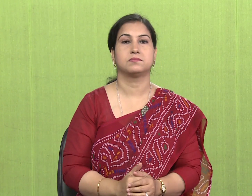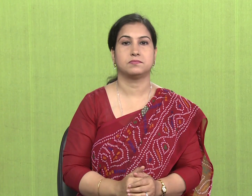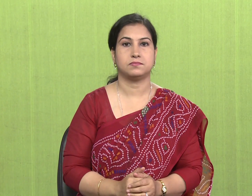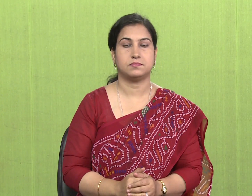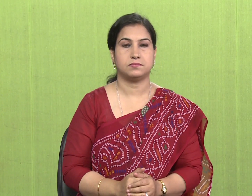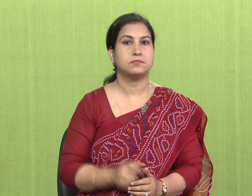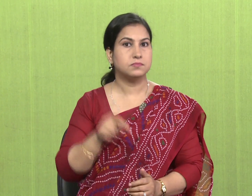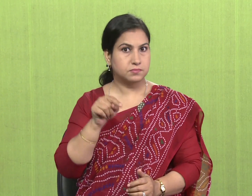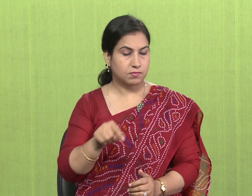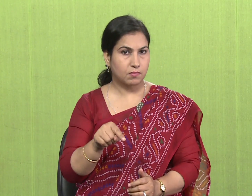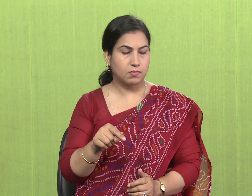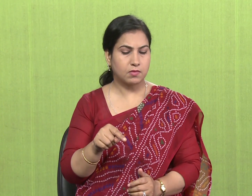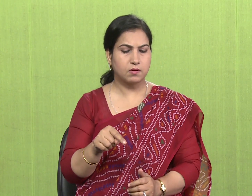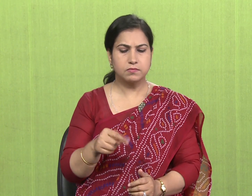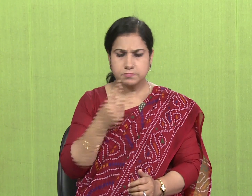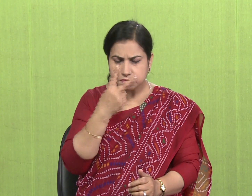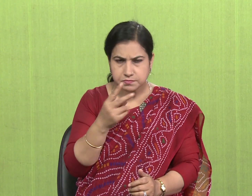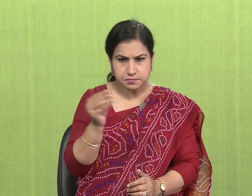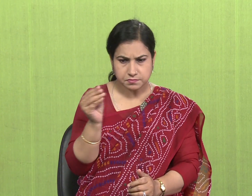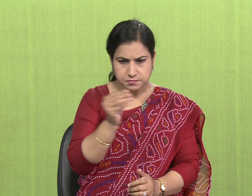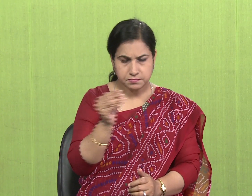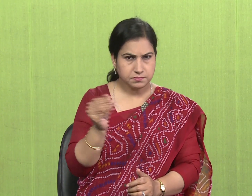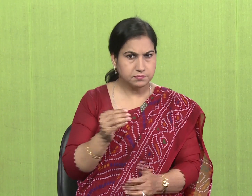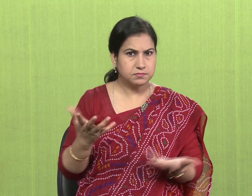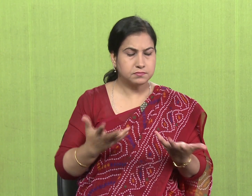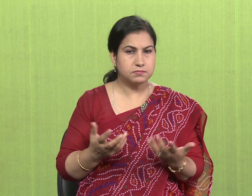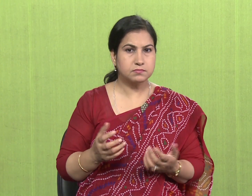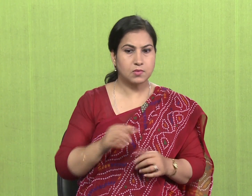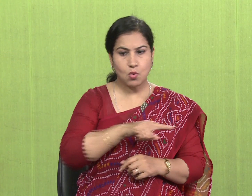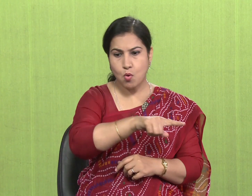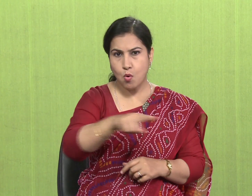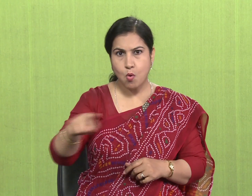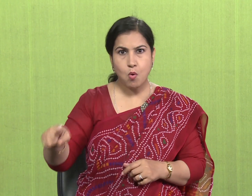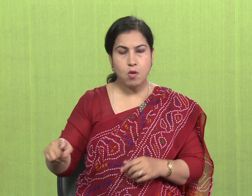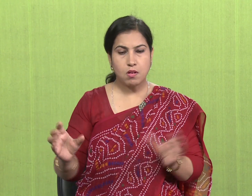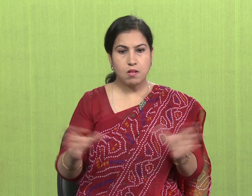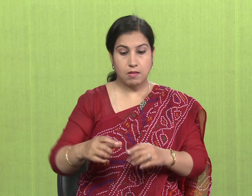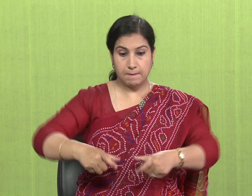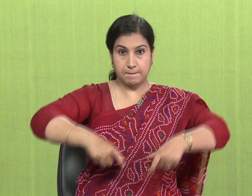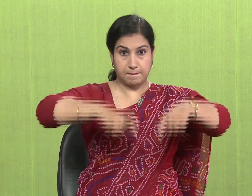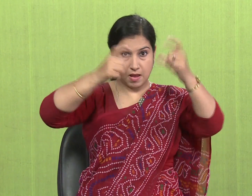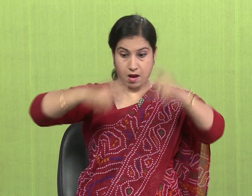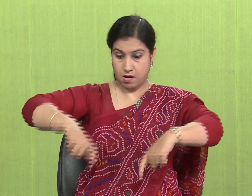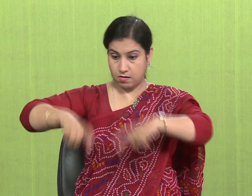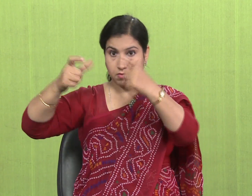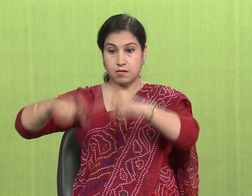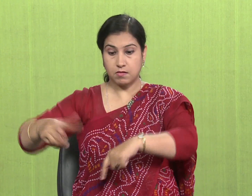It is estimated that about 80% of all known plants and